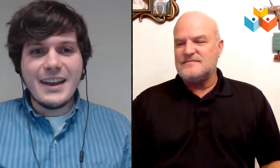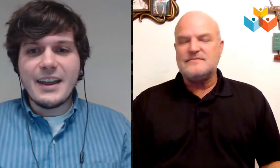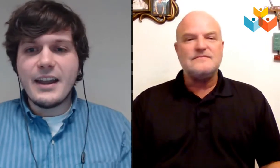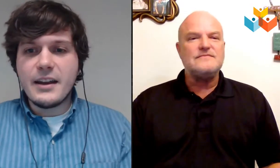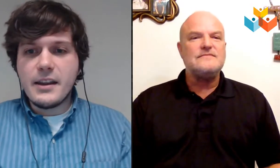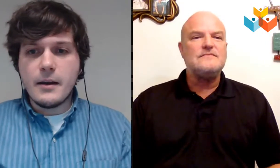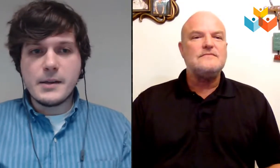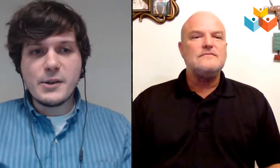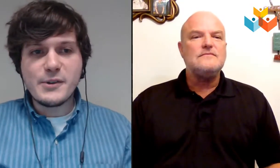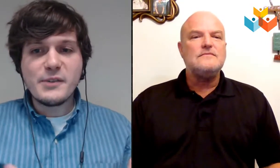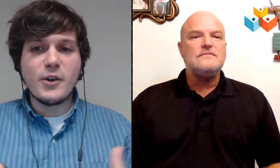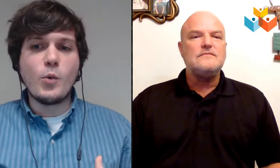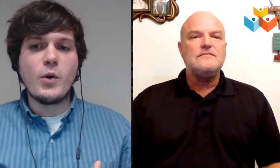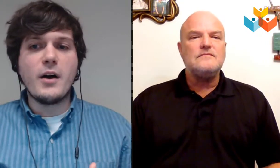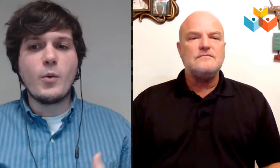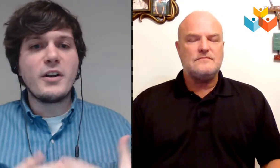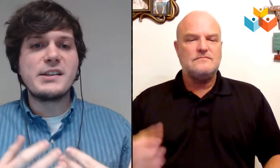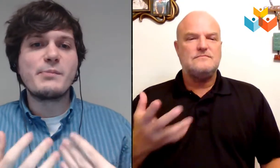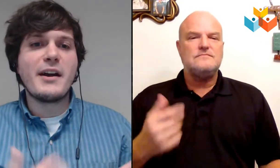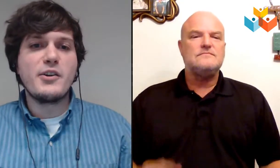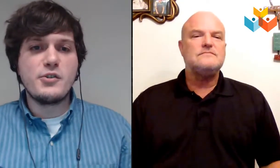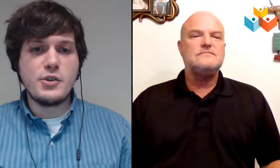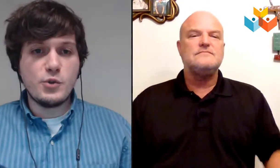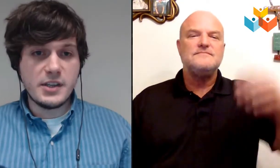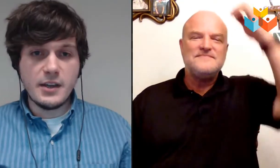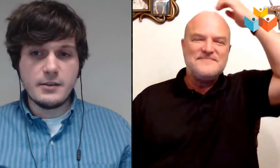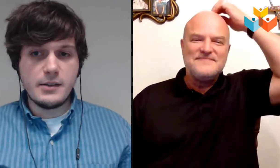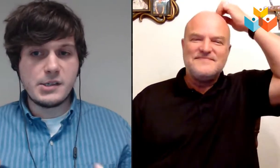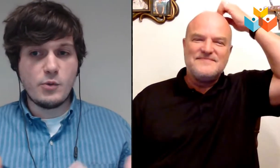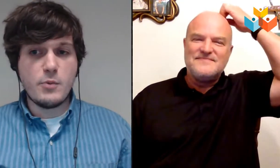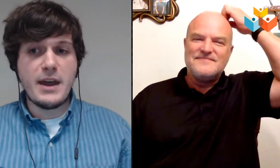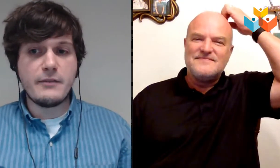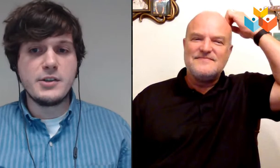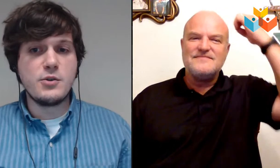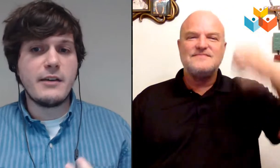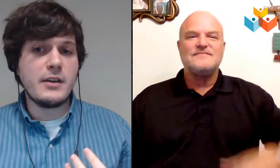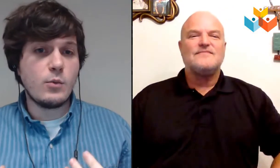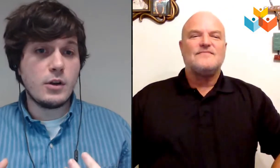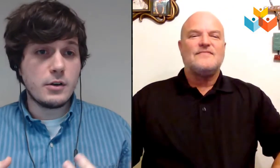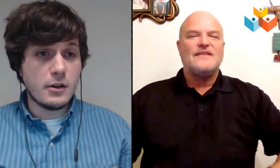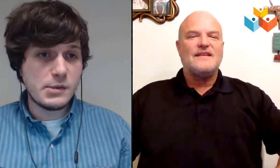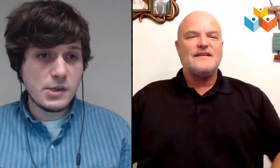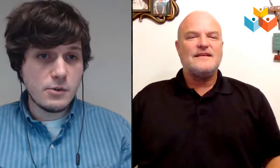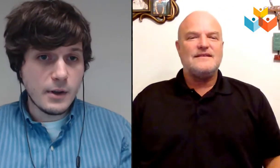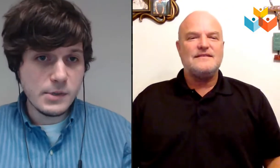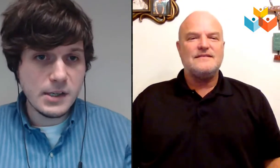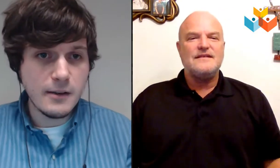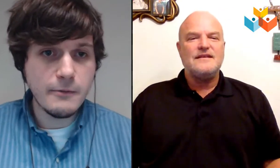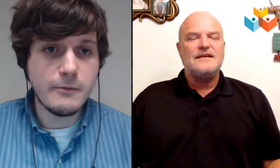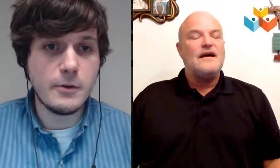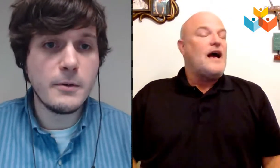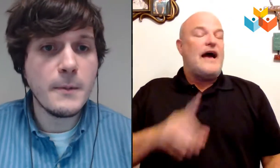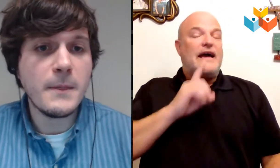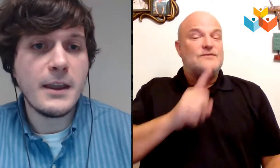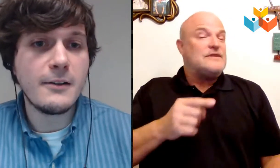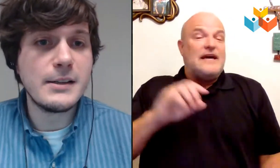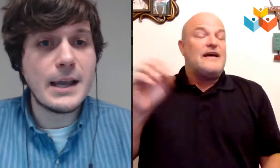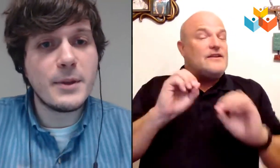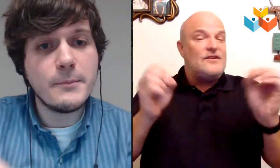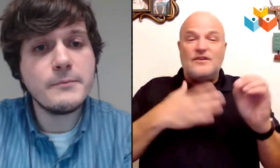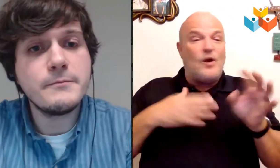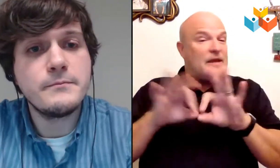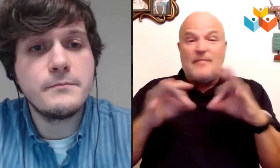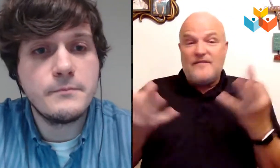All right. Eddie, so first of all, what inspired you to get in this career path? Did you have anyone close to you that was deaf? Or?